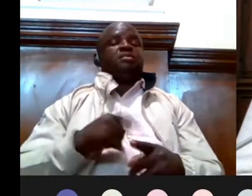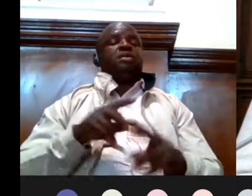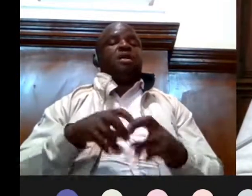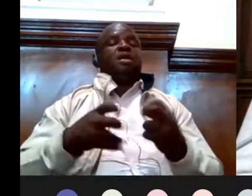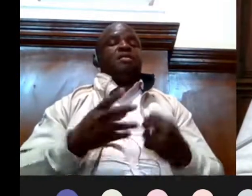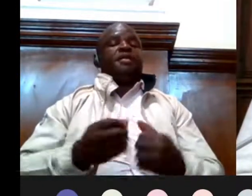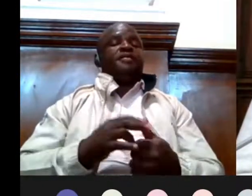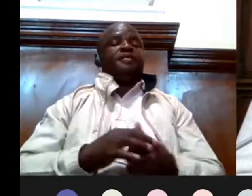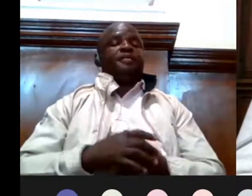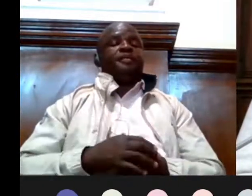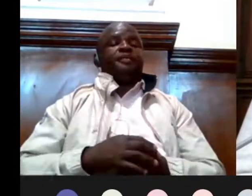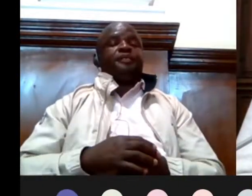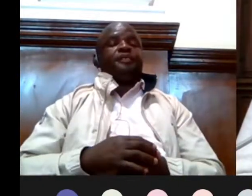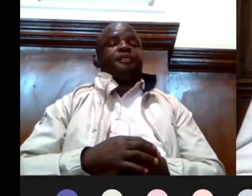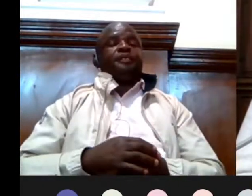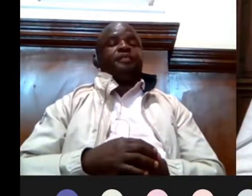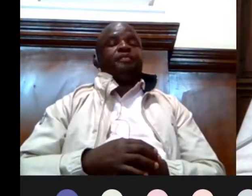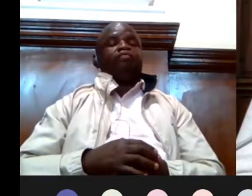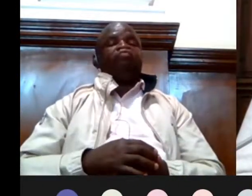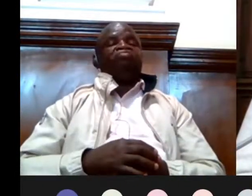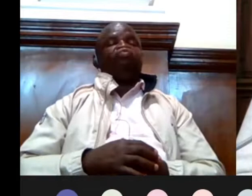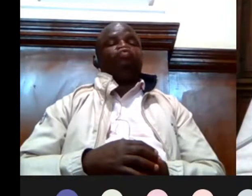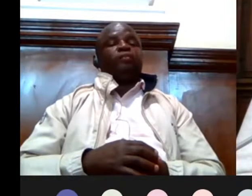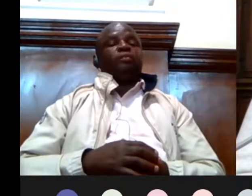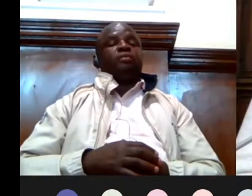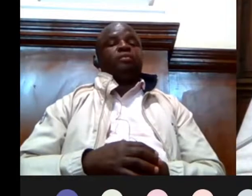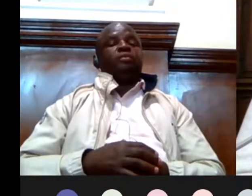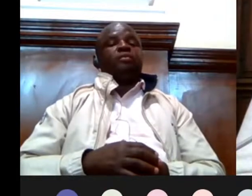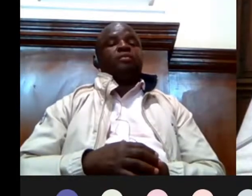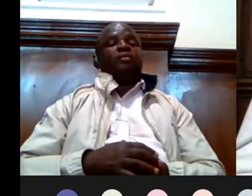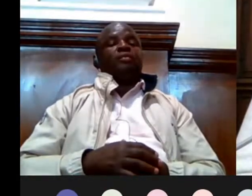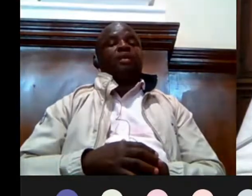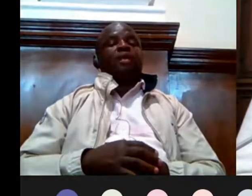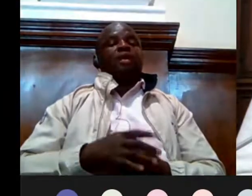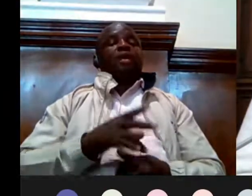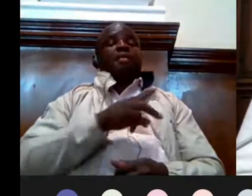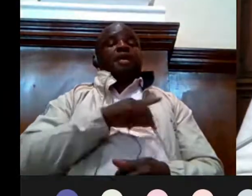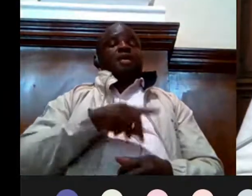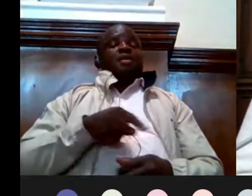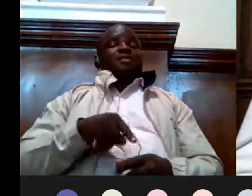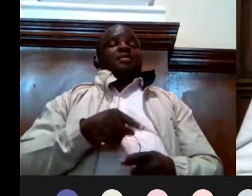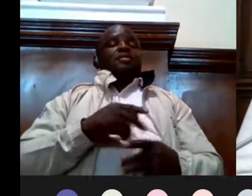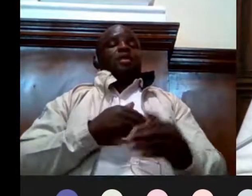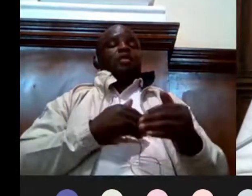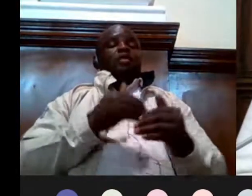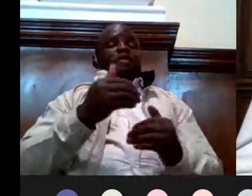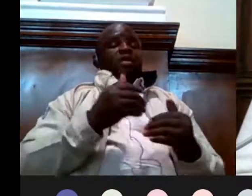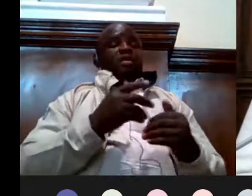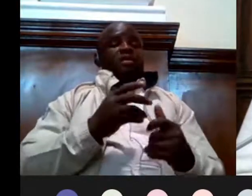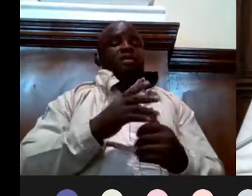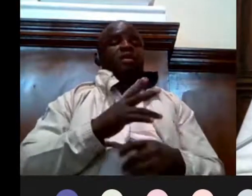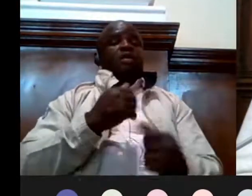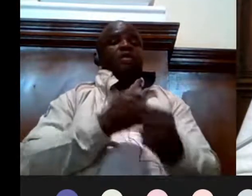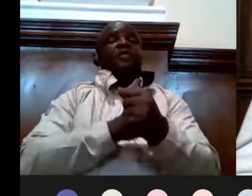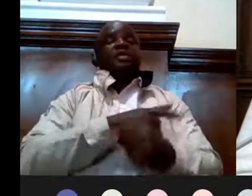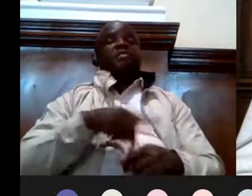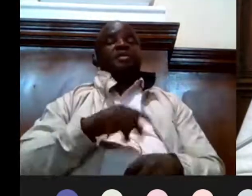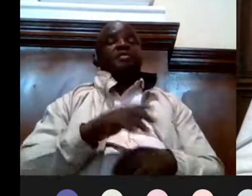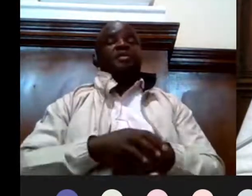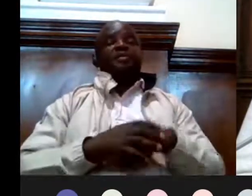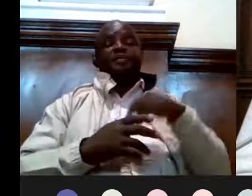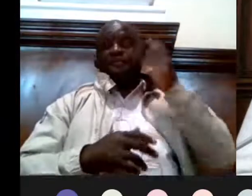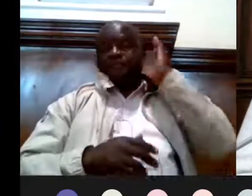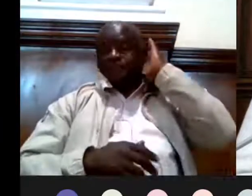ya repuwa. In coordination with the presidency, the office of the premier, like I had